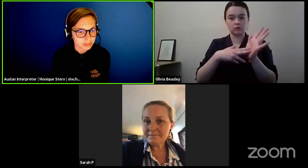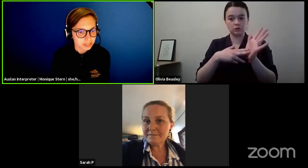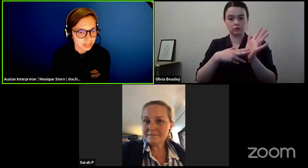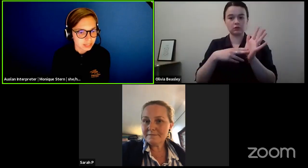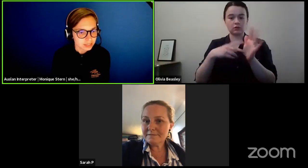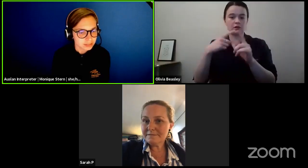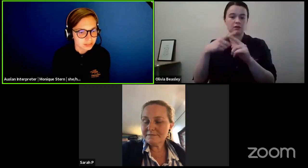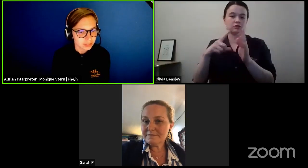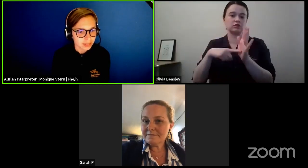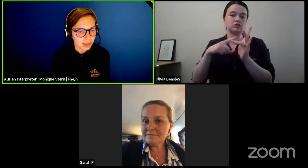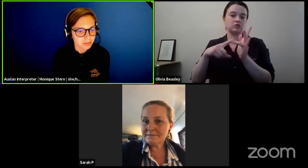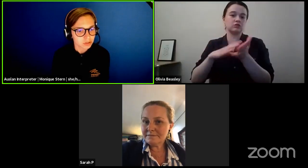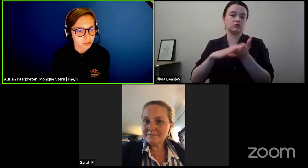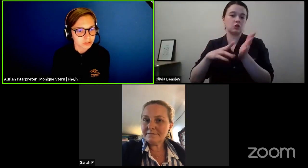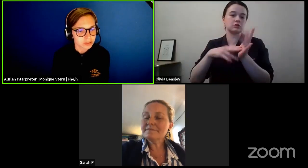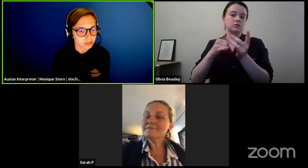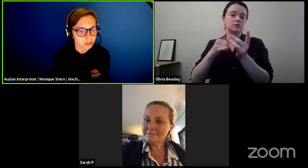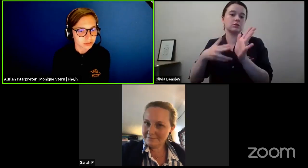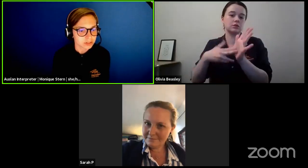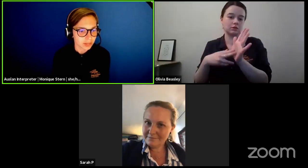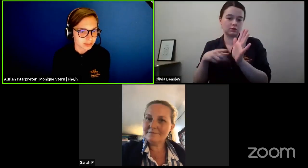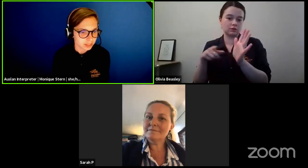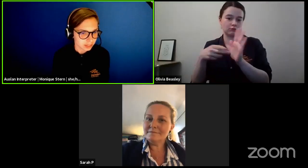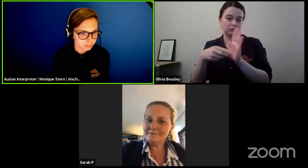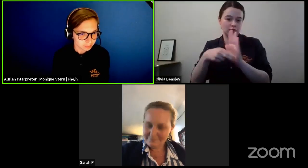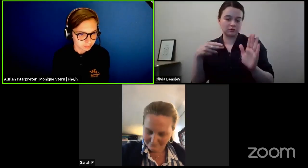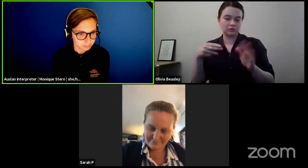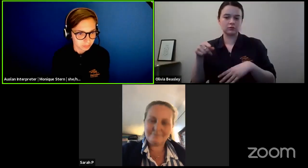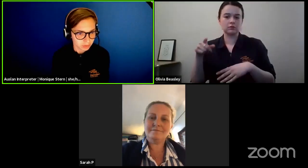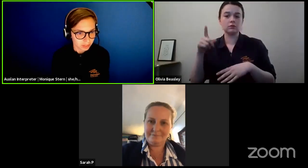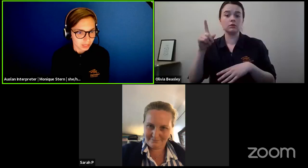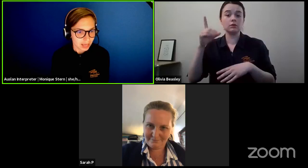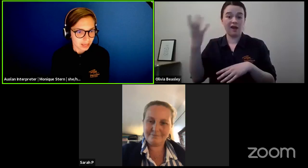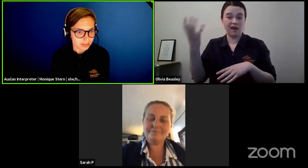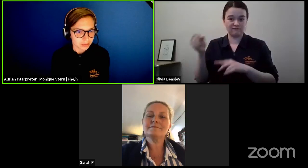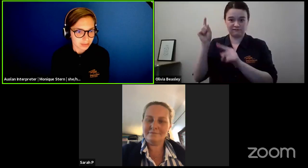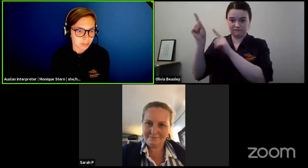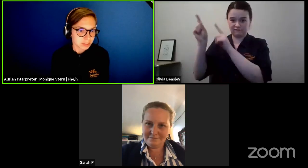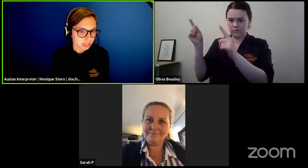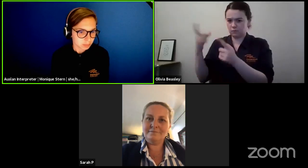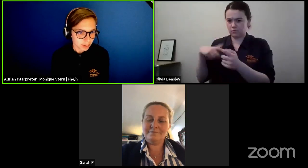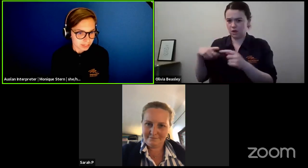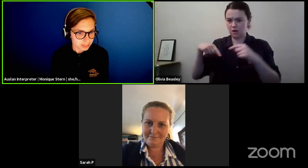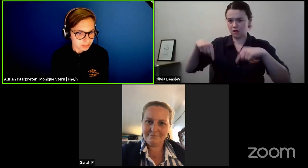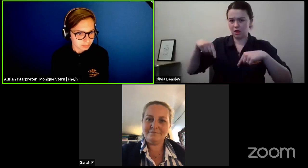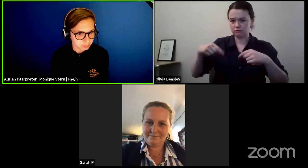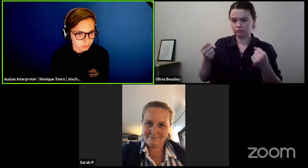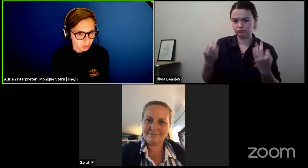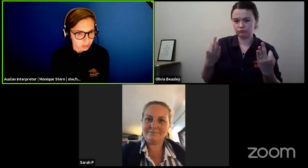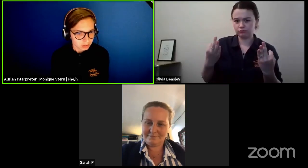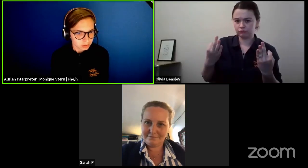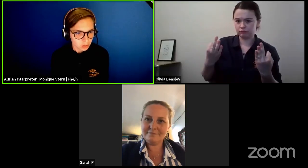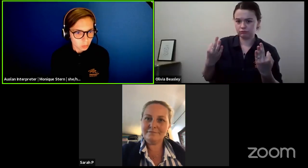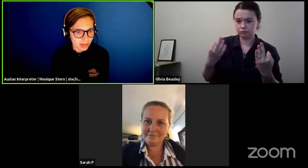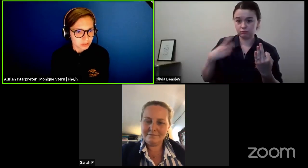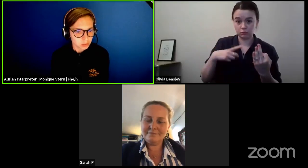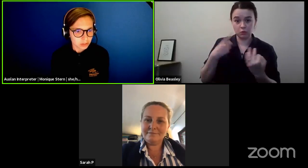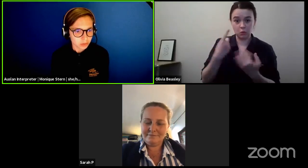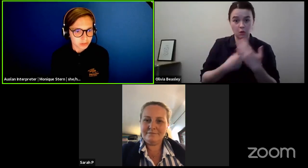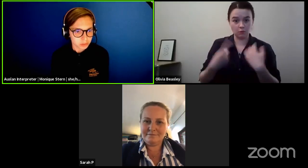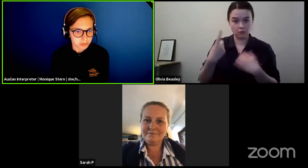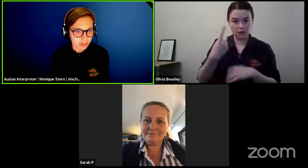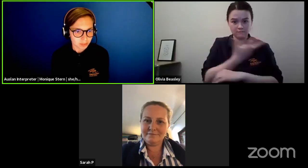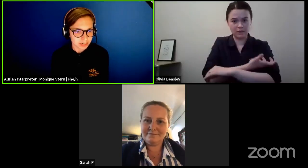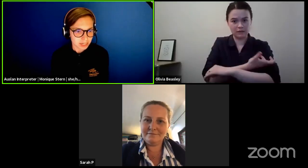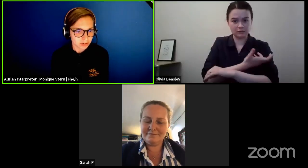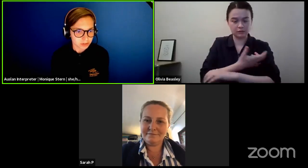With overseas, they have the Johnson & Johnson vaccine. that particular brand. So why do